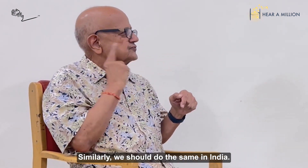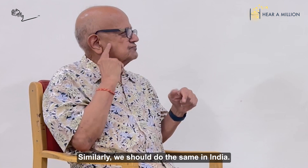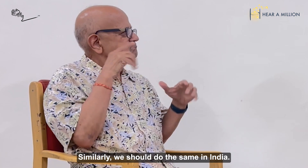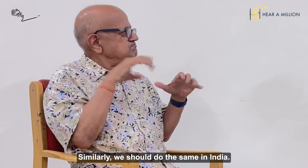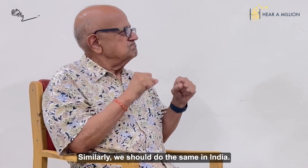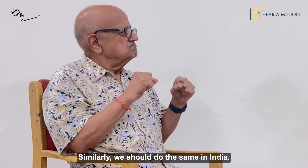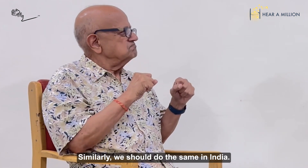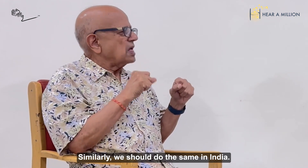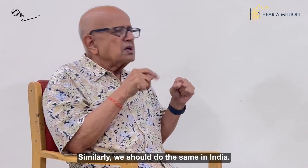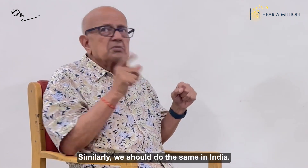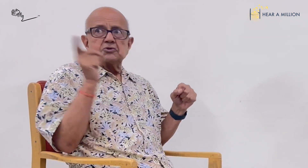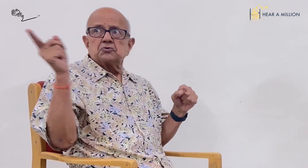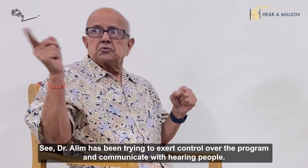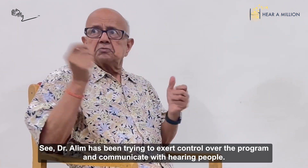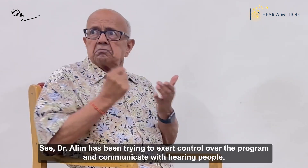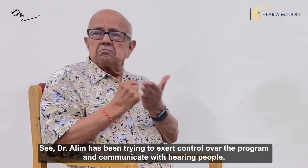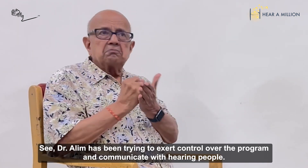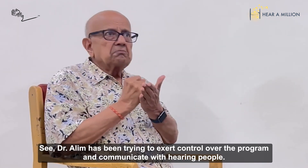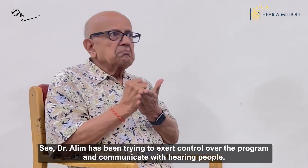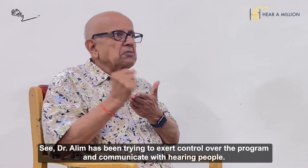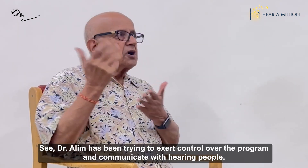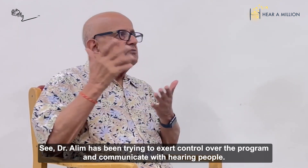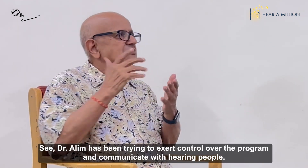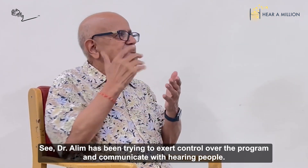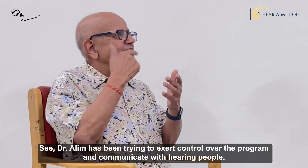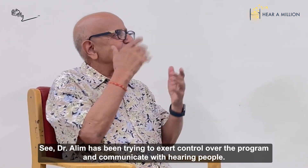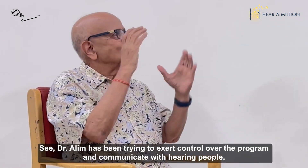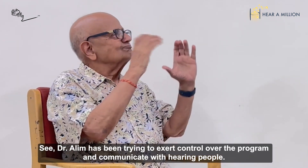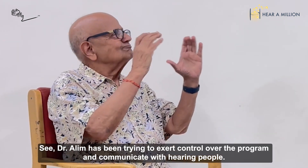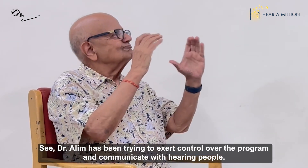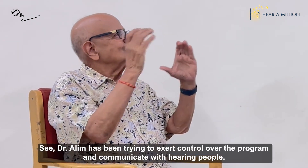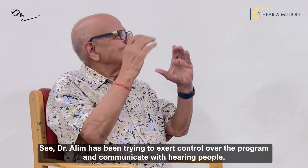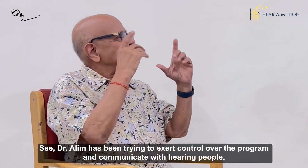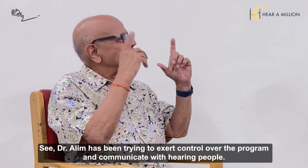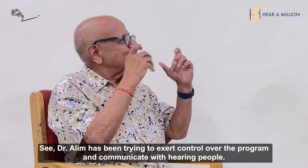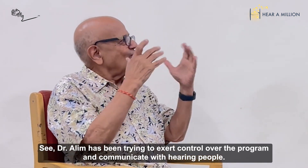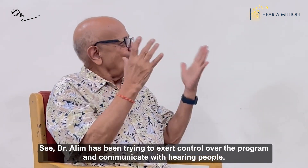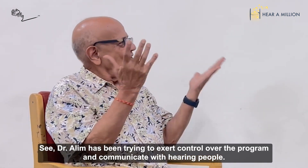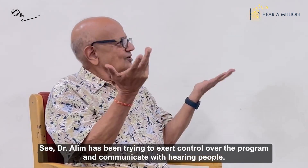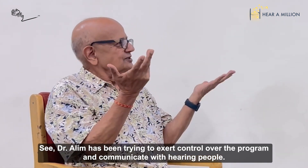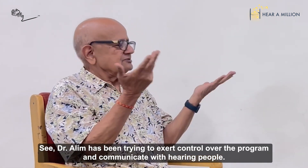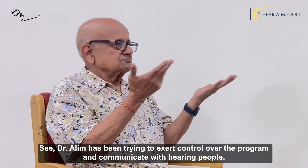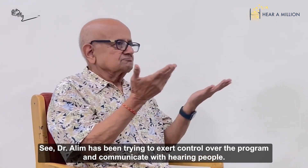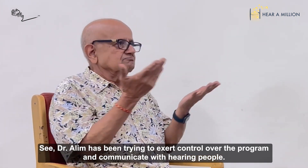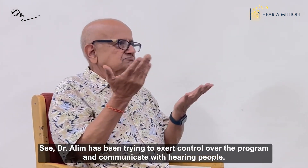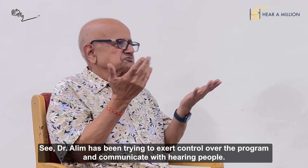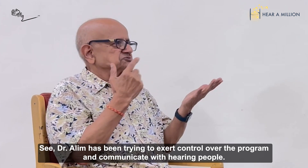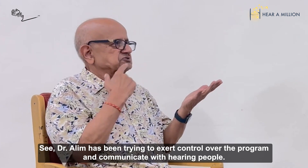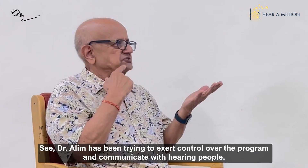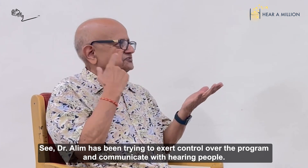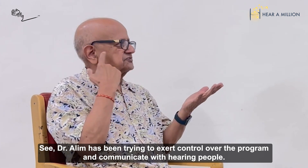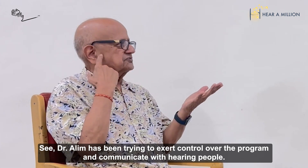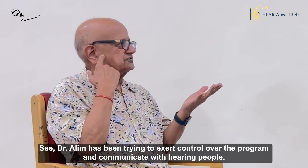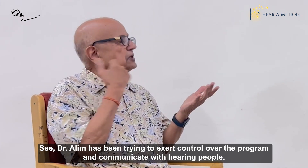in India. See, Dr. Aleem has been trying to exert control over the program and communicate with hearing people.